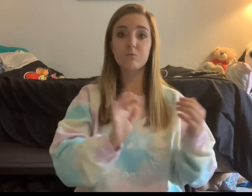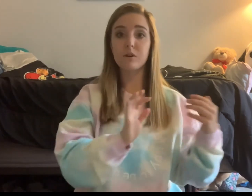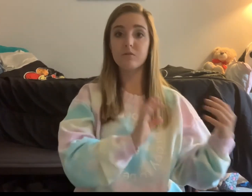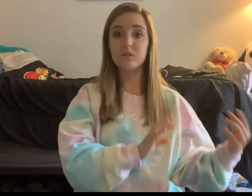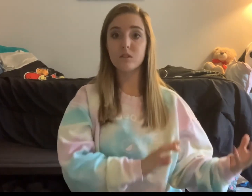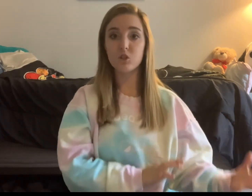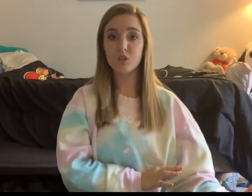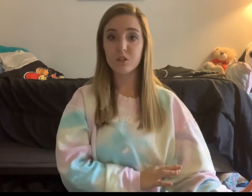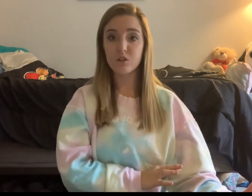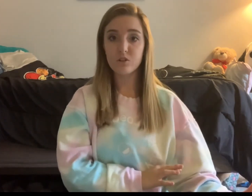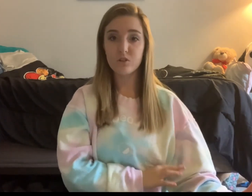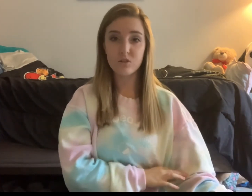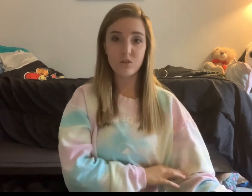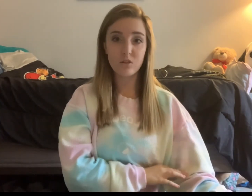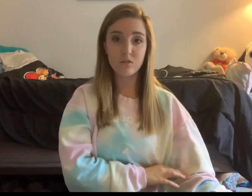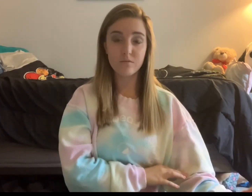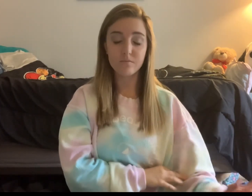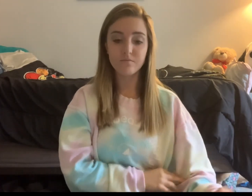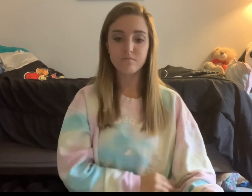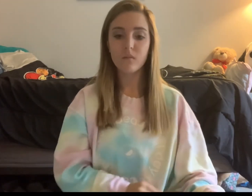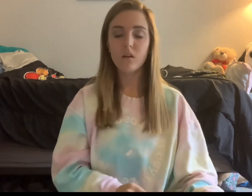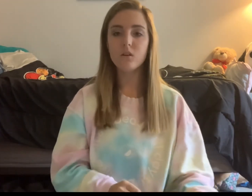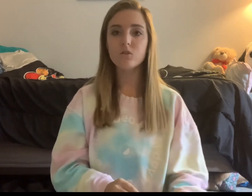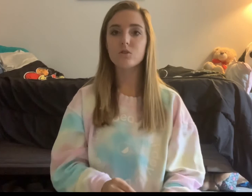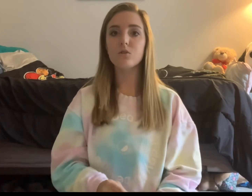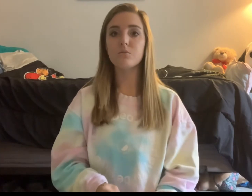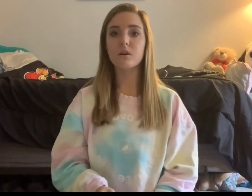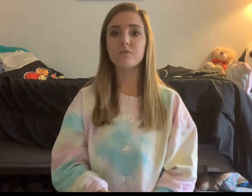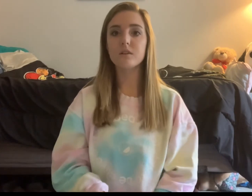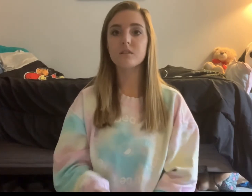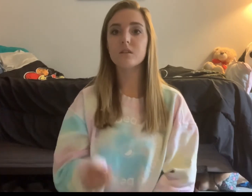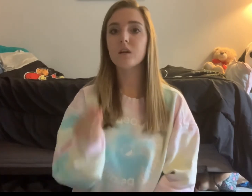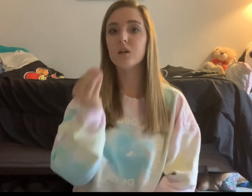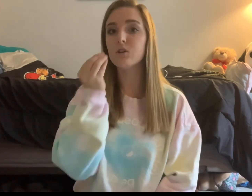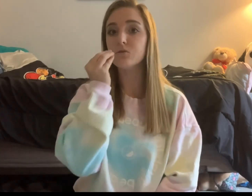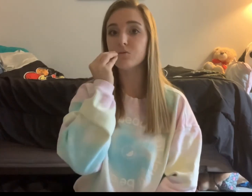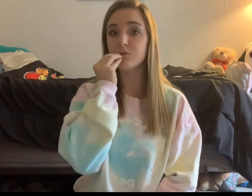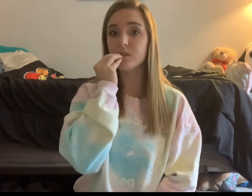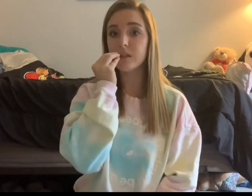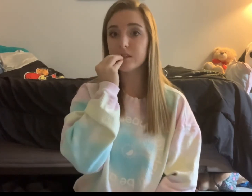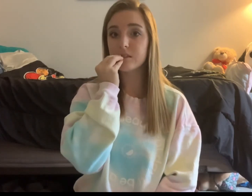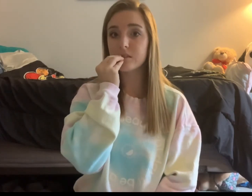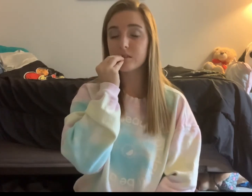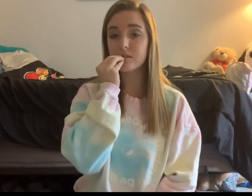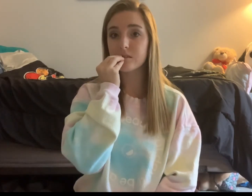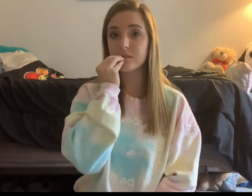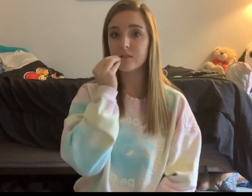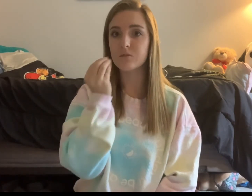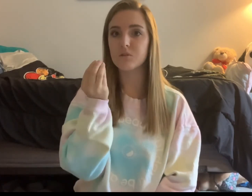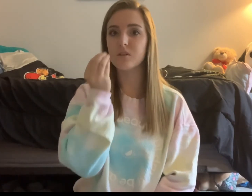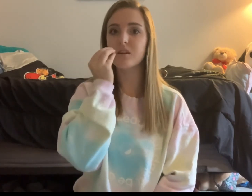breakfast, lunch, dinner, dessert. So breakfast, you do eat. That's what you're saying.